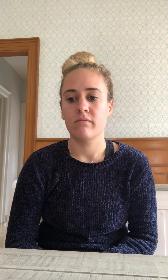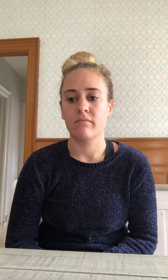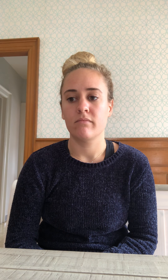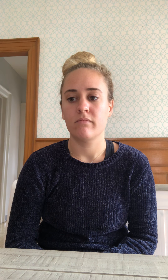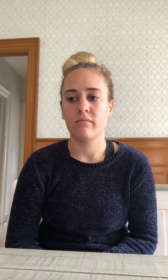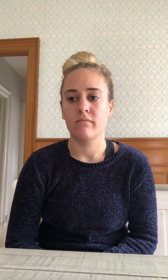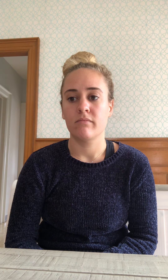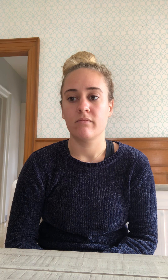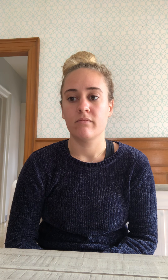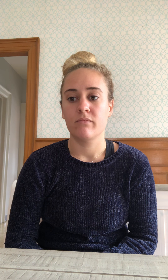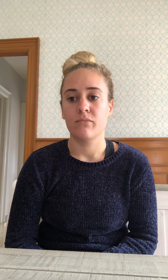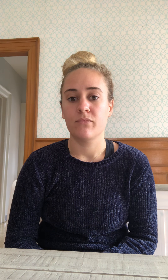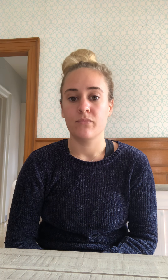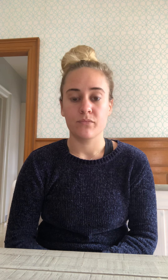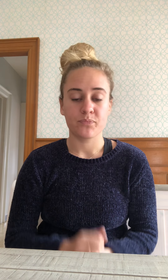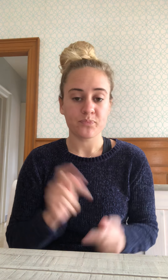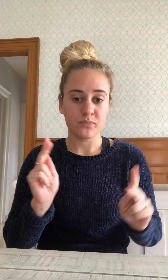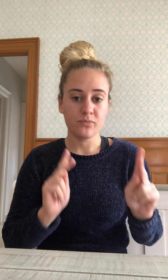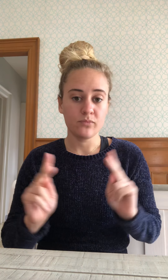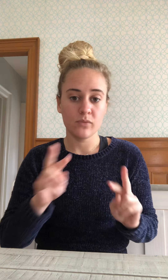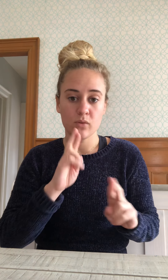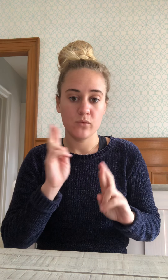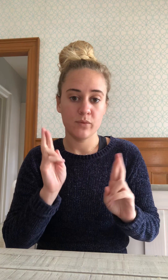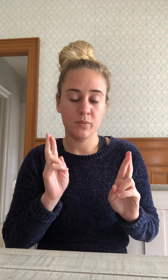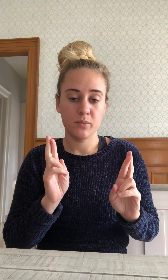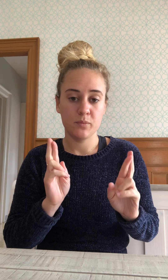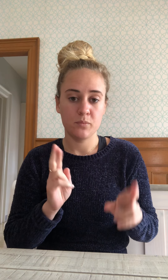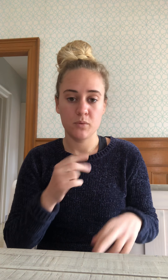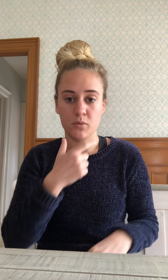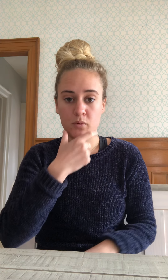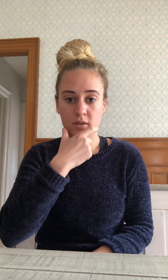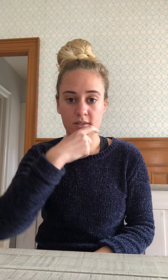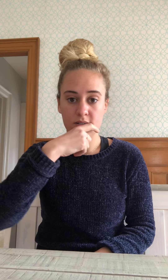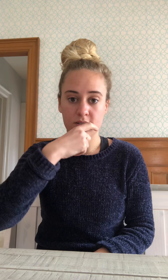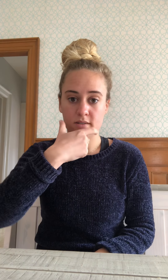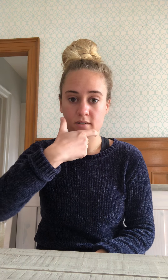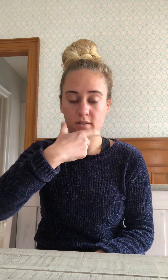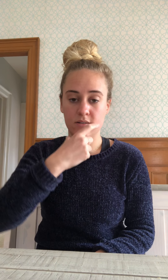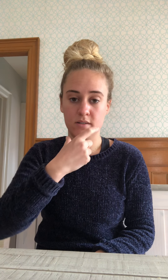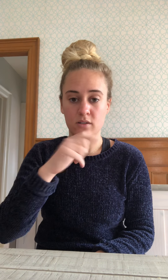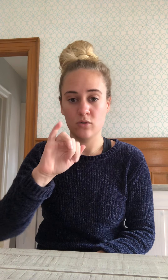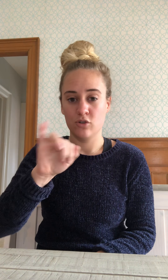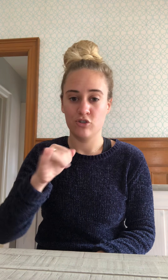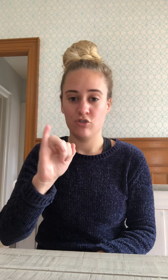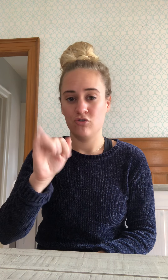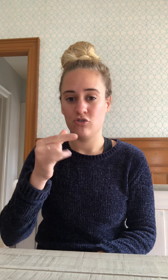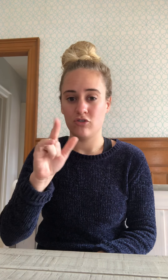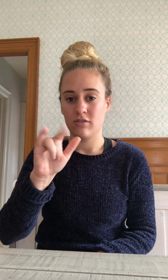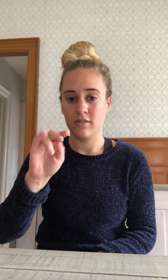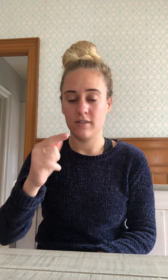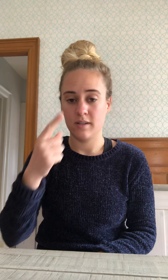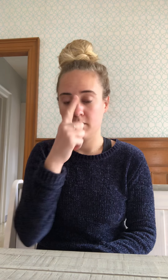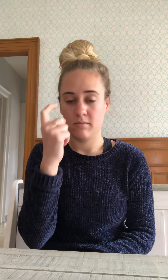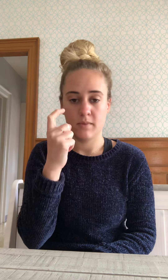People report tilting or jiggling can be sometimes because the contacts are not centered over the ridge.